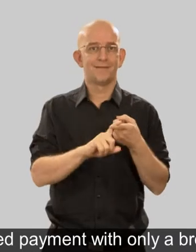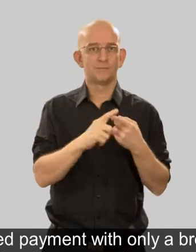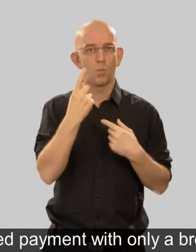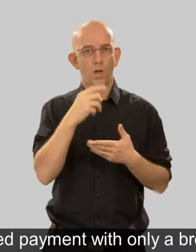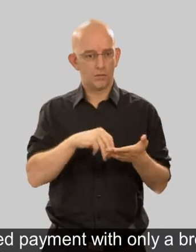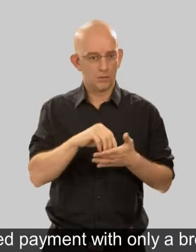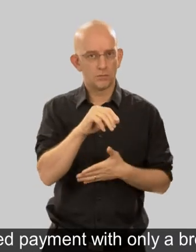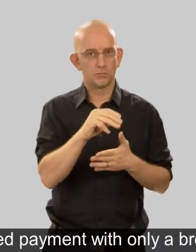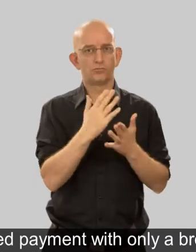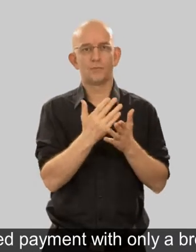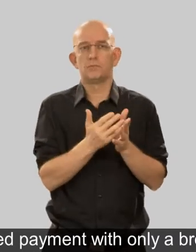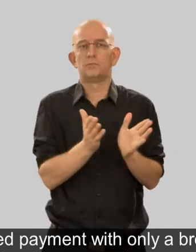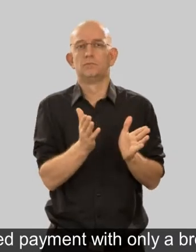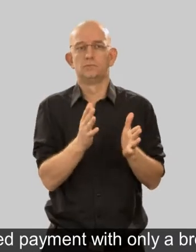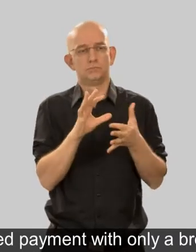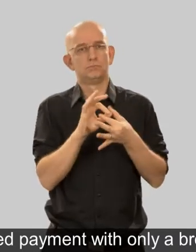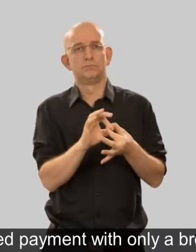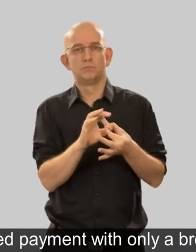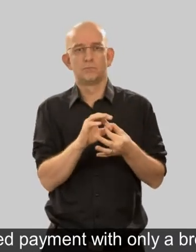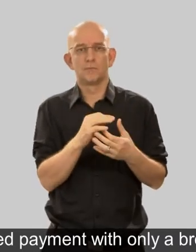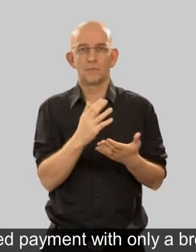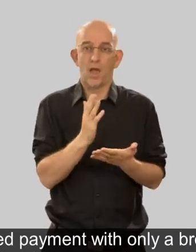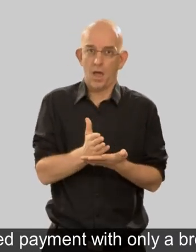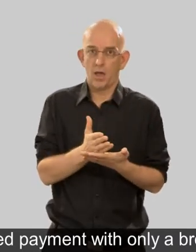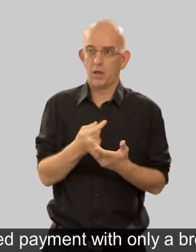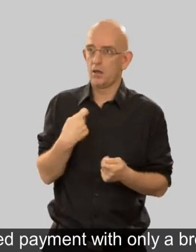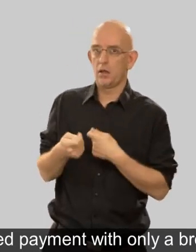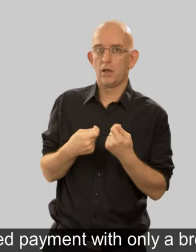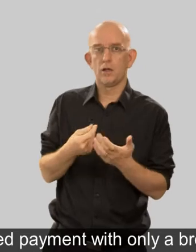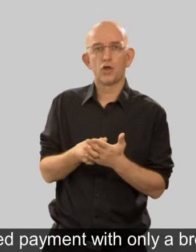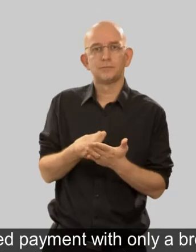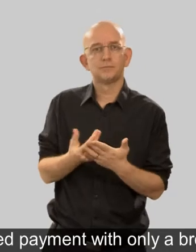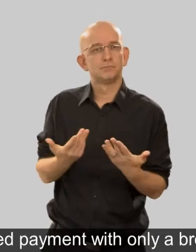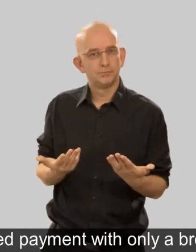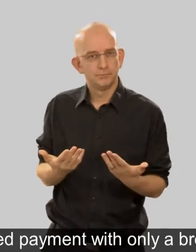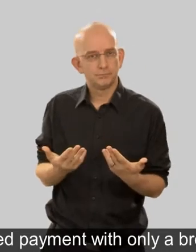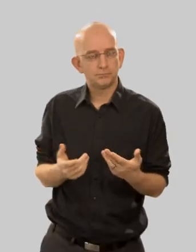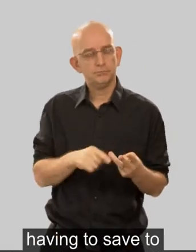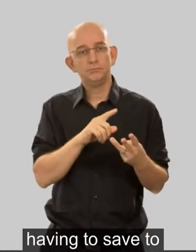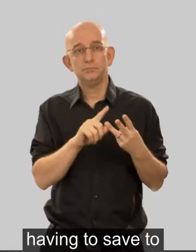a fixed payment with only a broad relationship to actual extra costs,